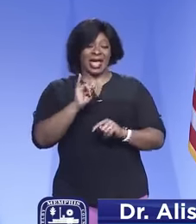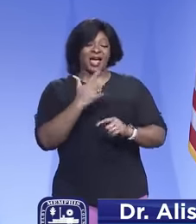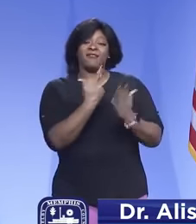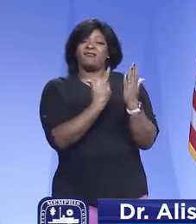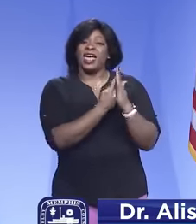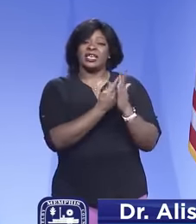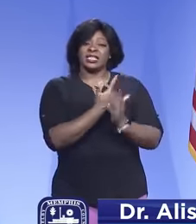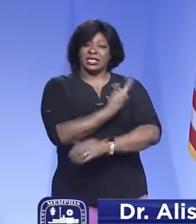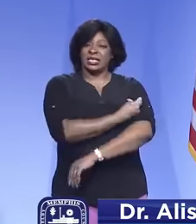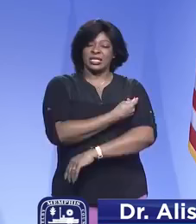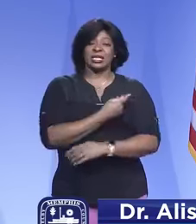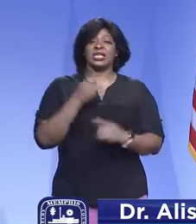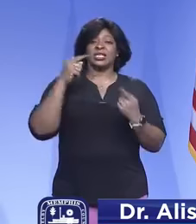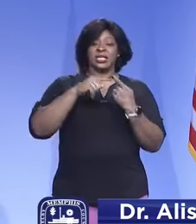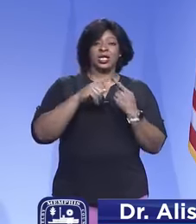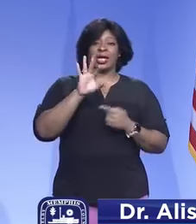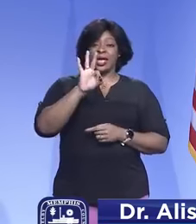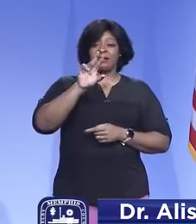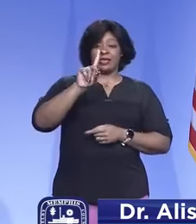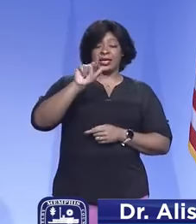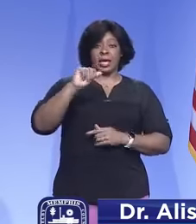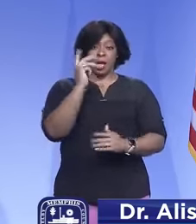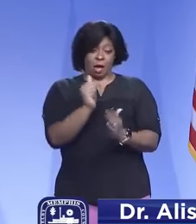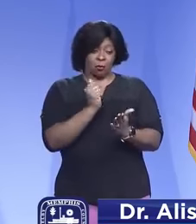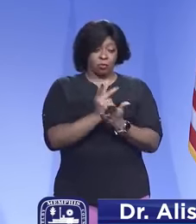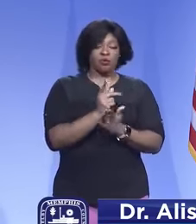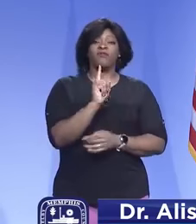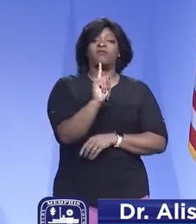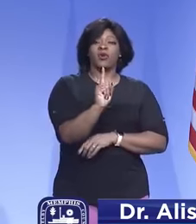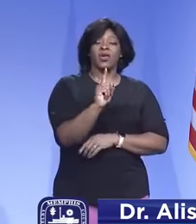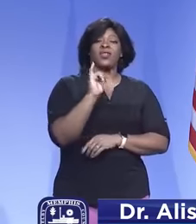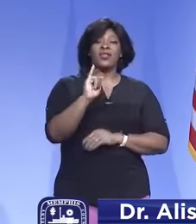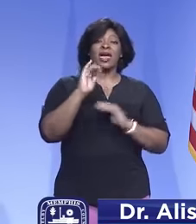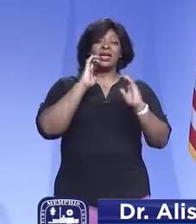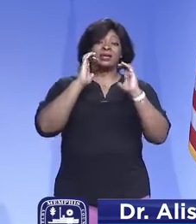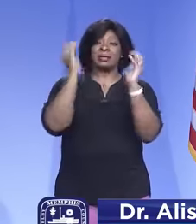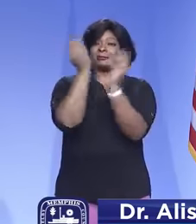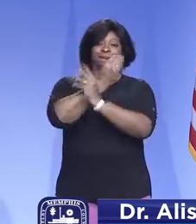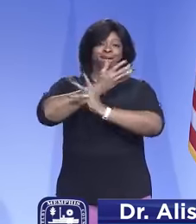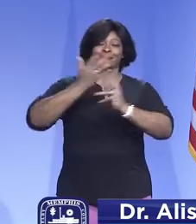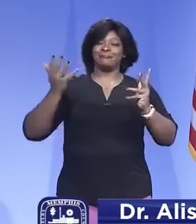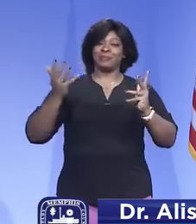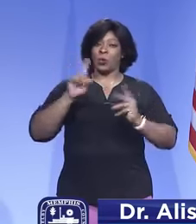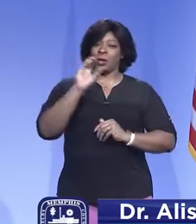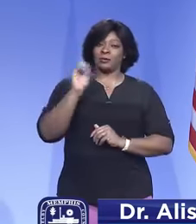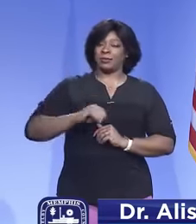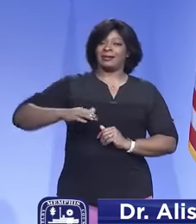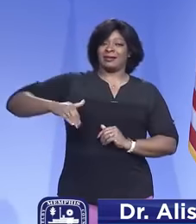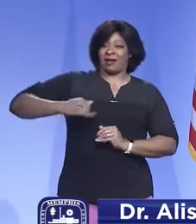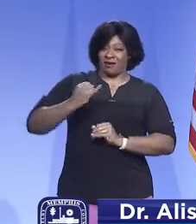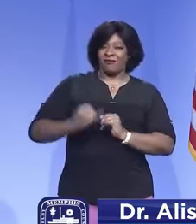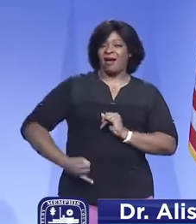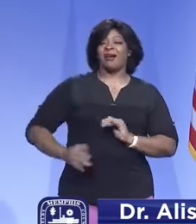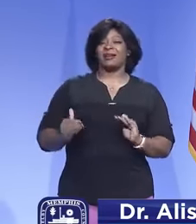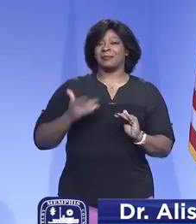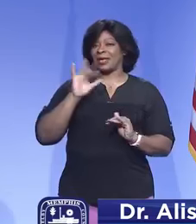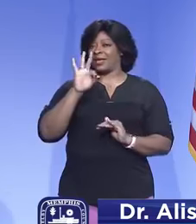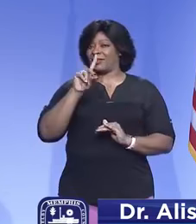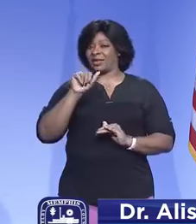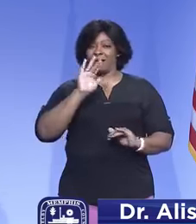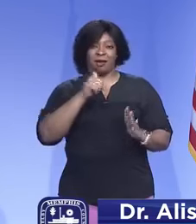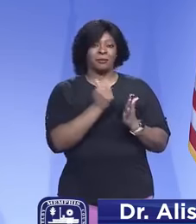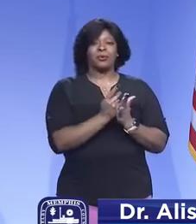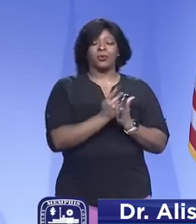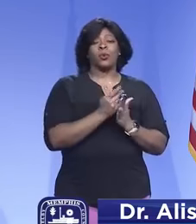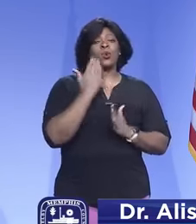vaccine. Until there's FDA approval, that communication can't be 100% finalized because we need